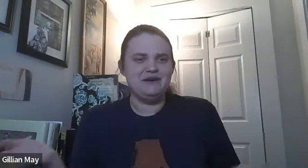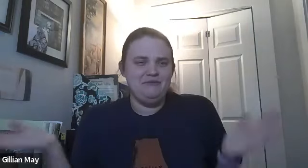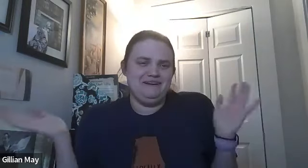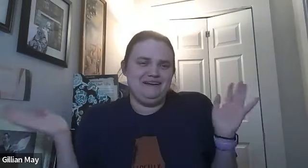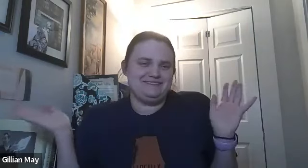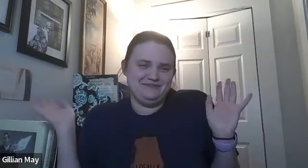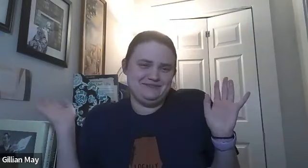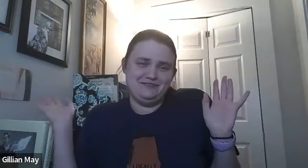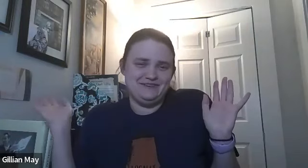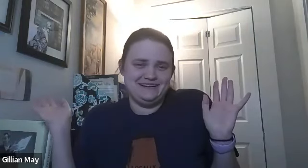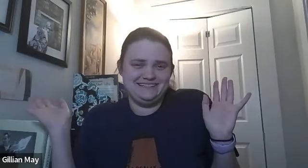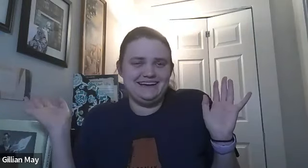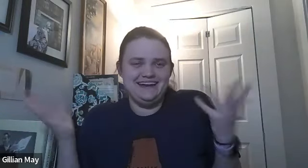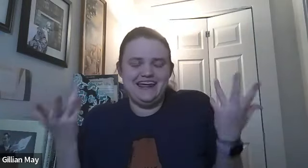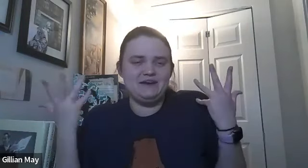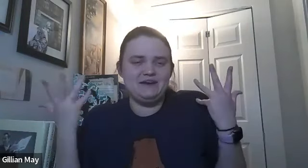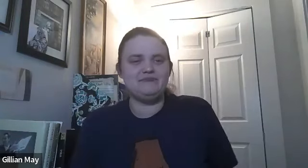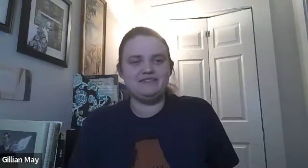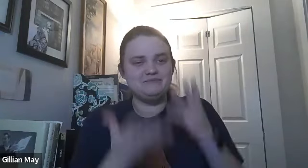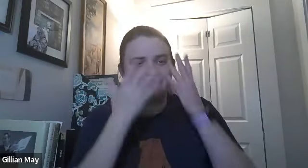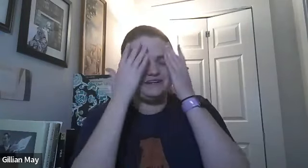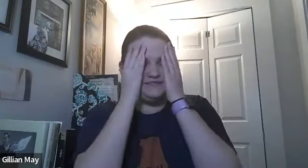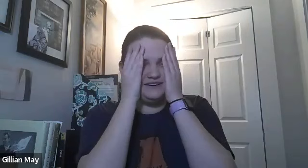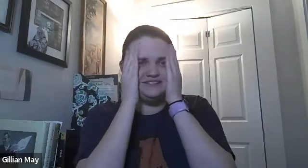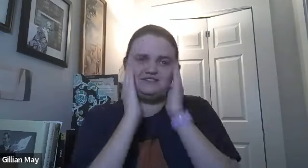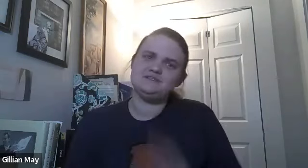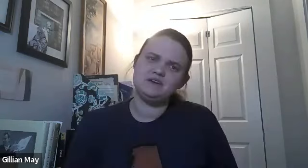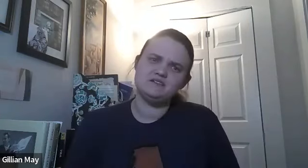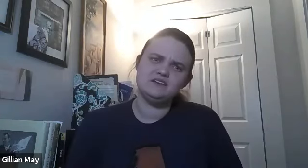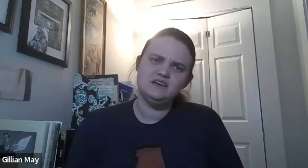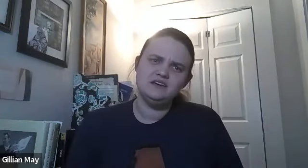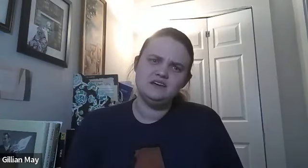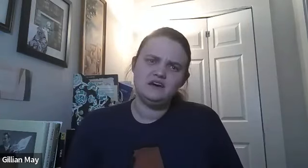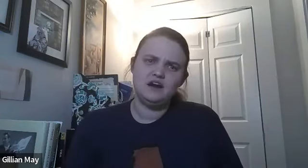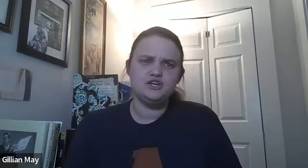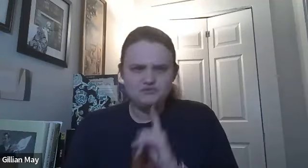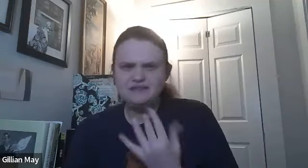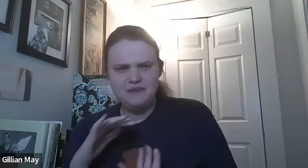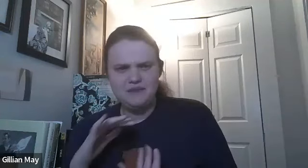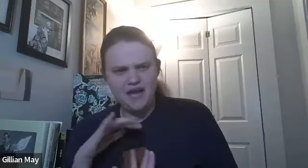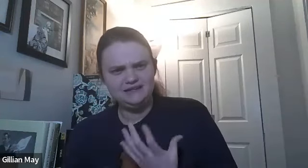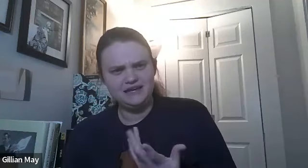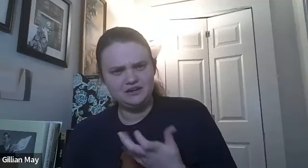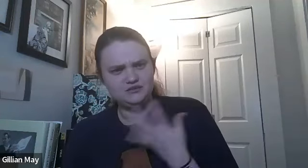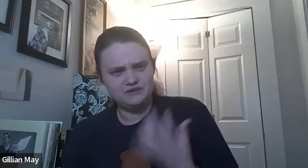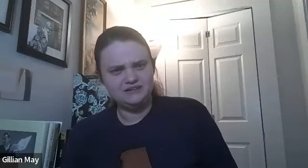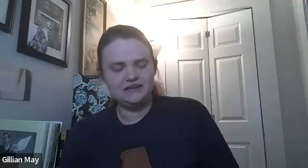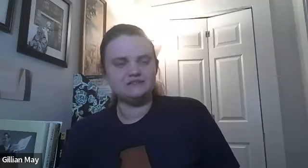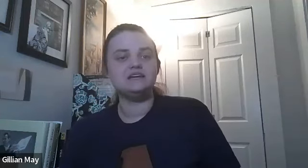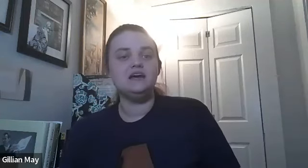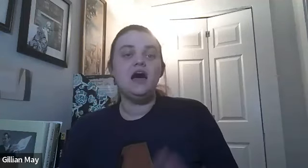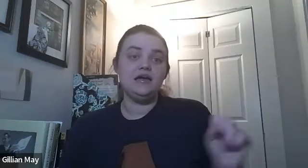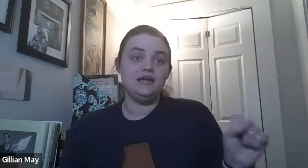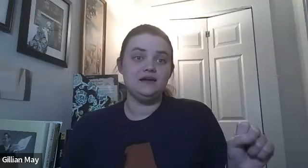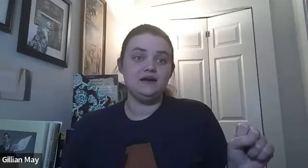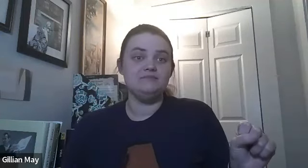oh my gosh, that was so fun to sign. And the person I was talking to looked at me and goes, are you really mad? Like, are you really? And I was like, I am,